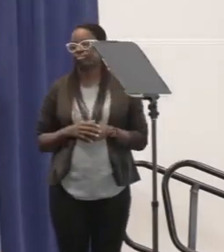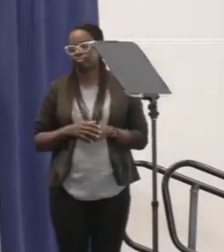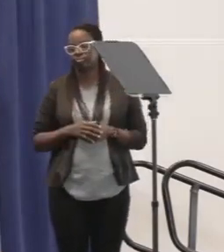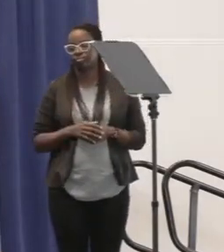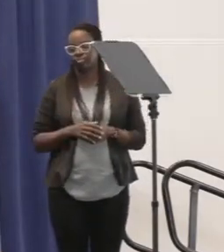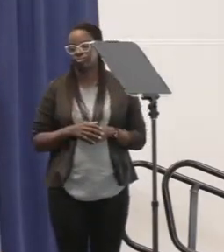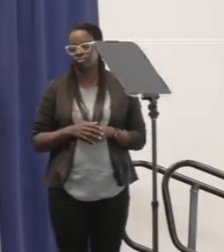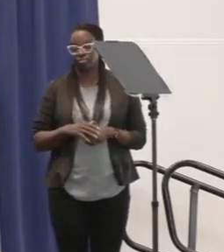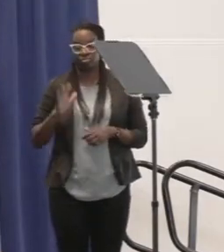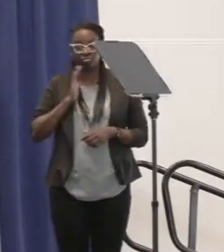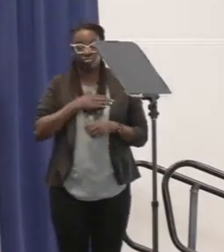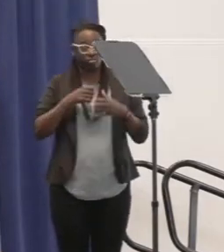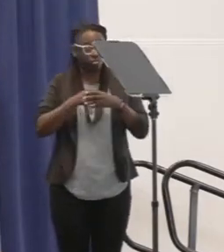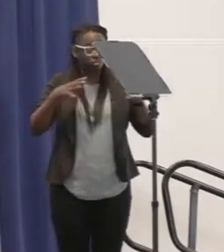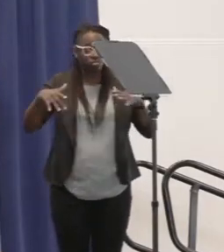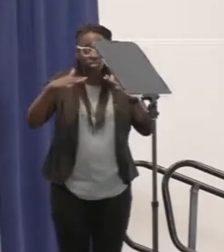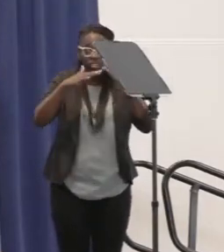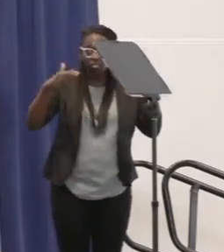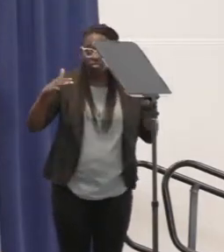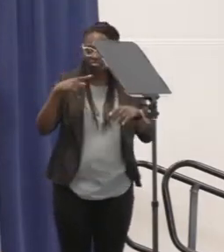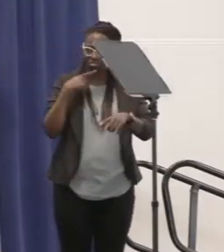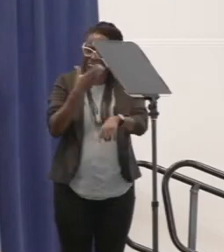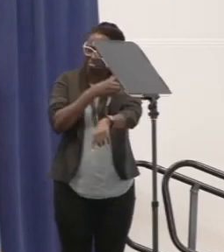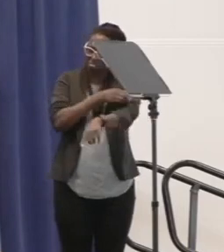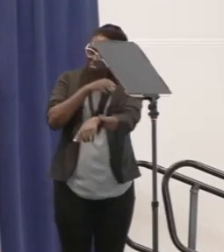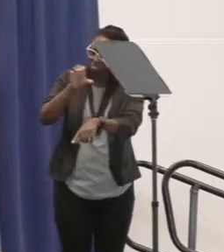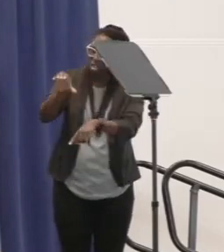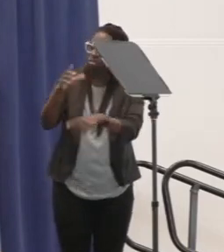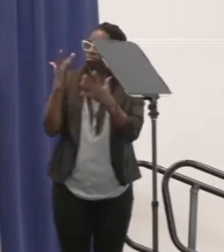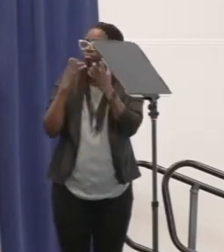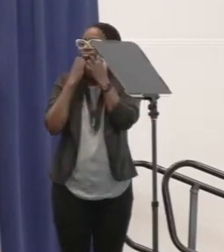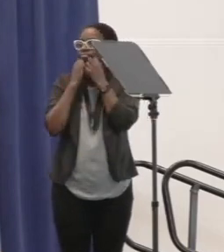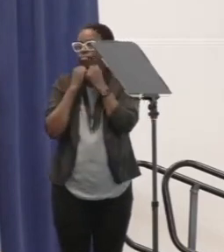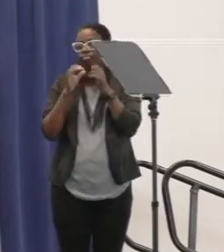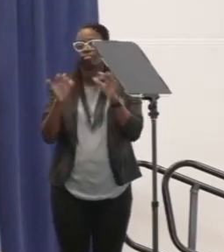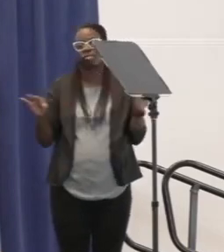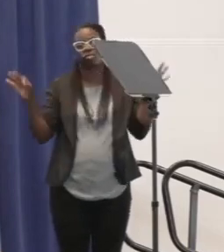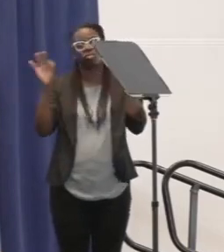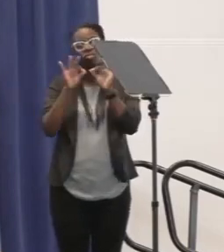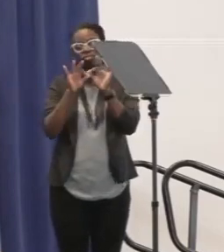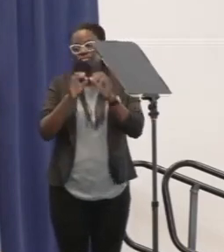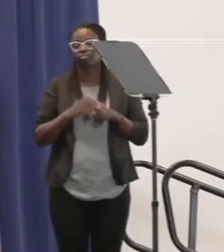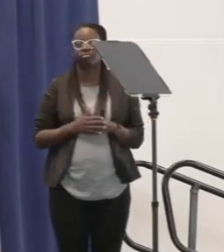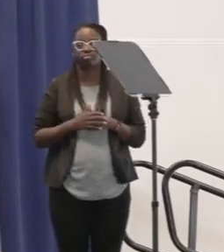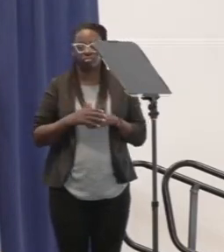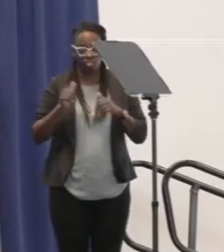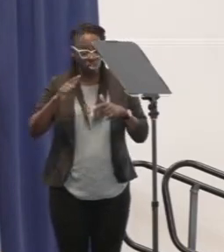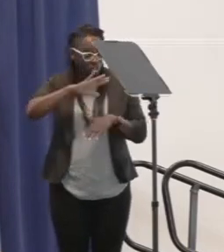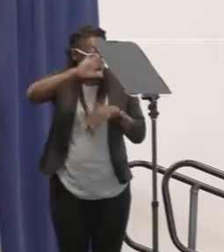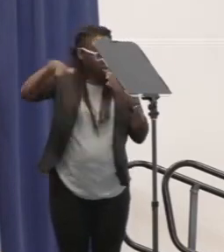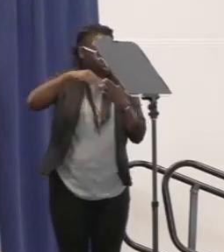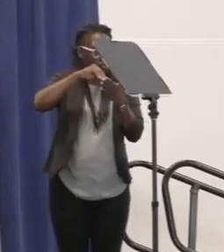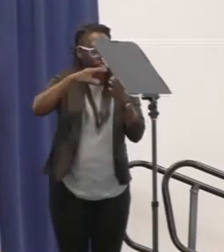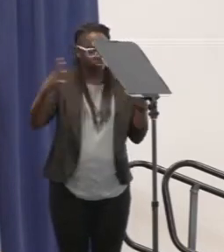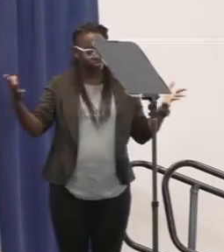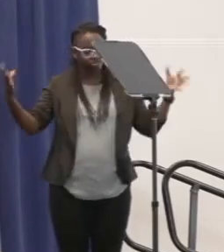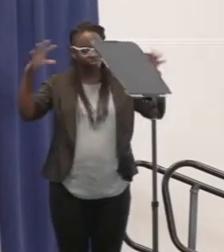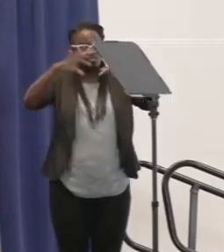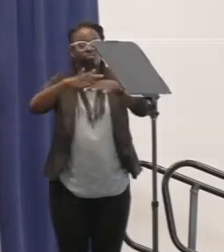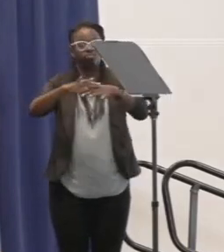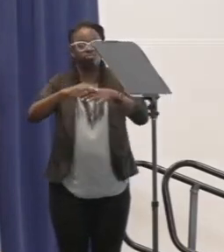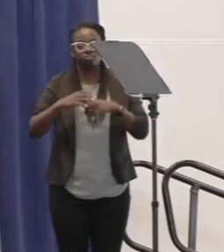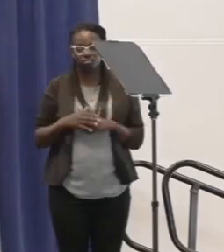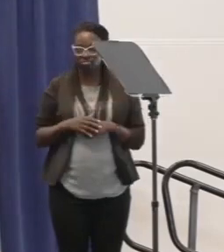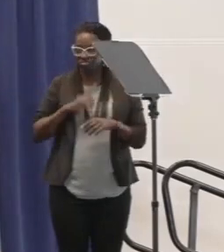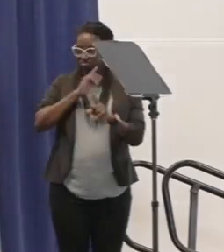learning environment that empowers and values all students is relevant, particularly